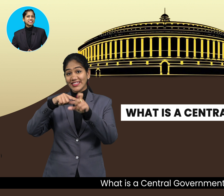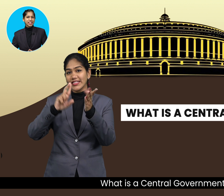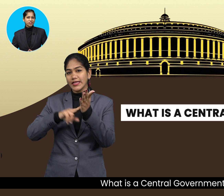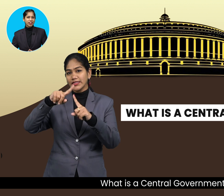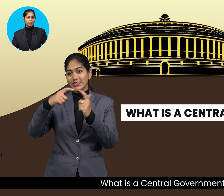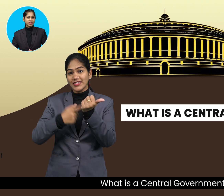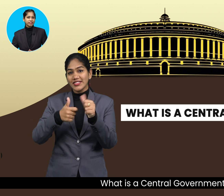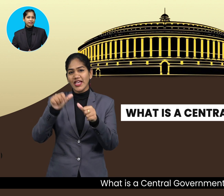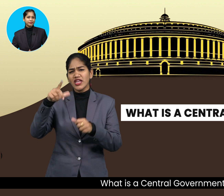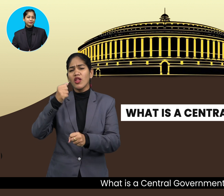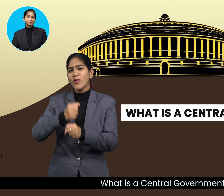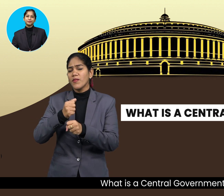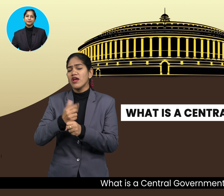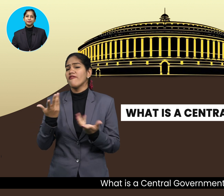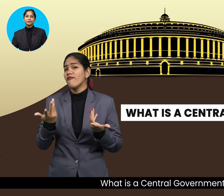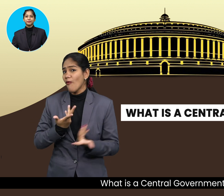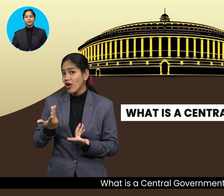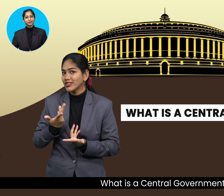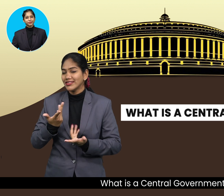What is the central government?